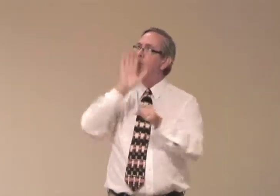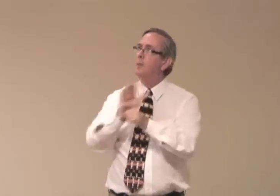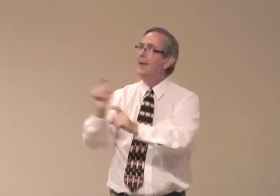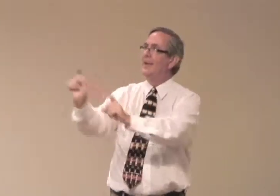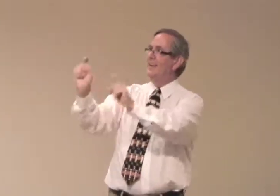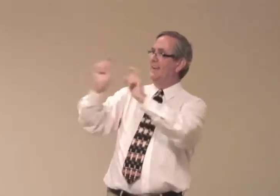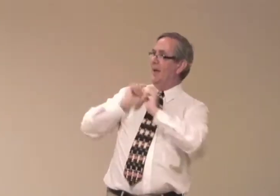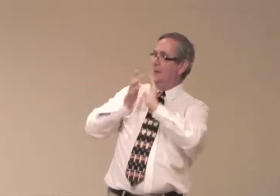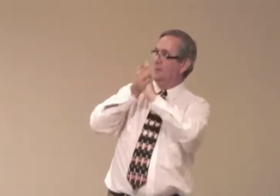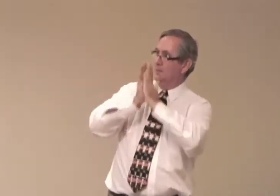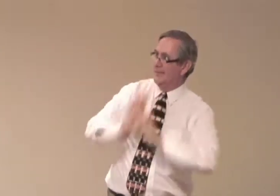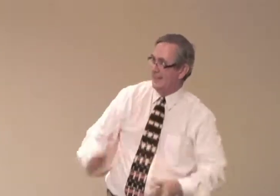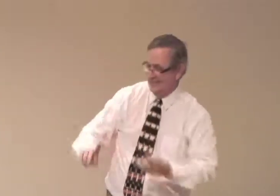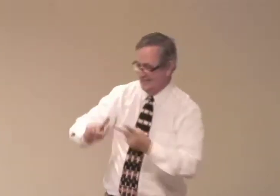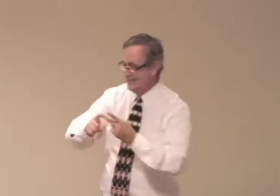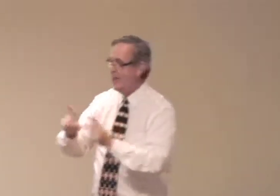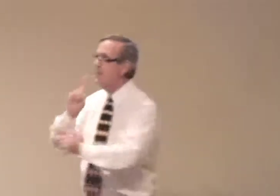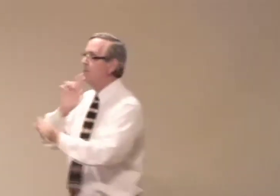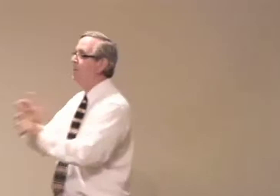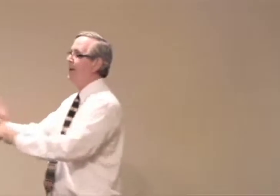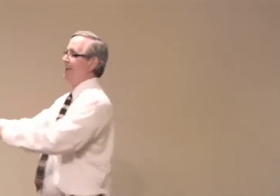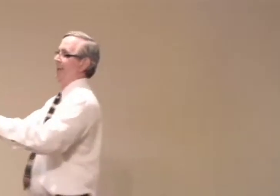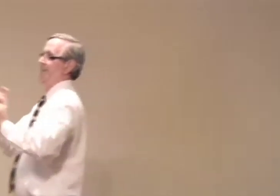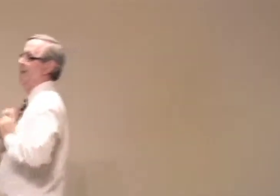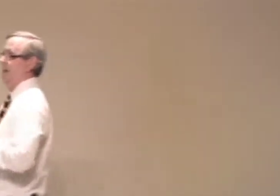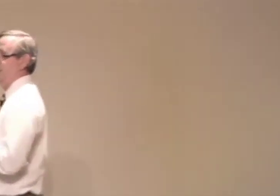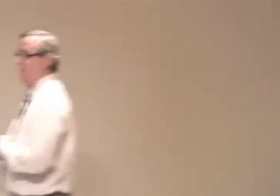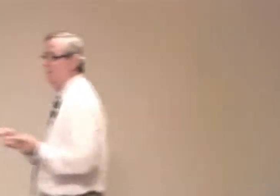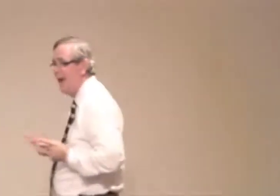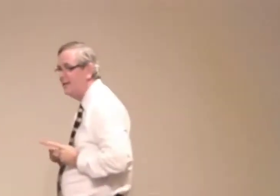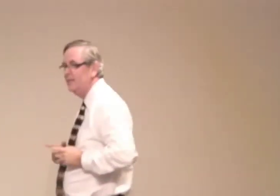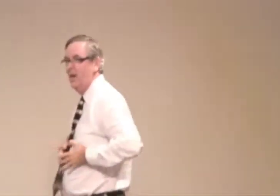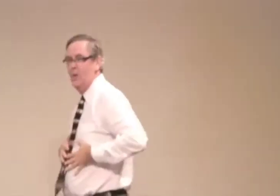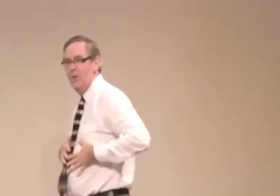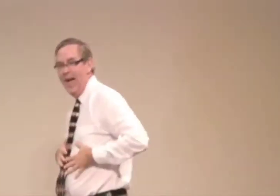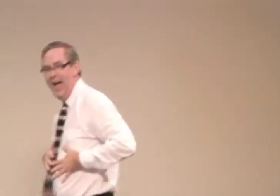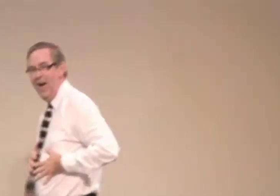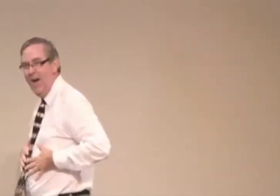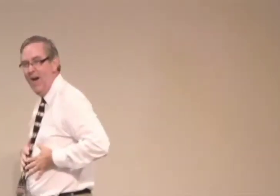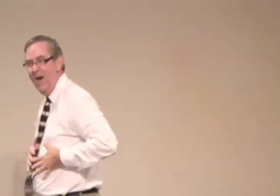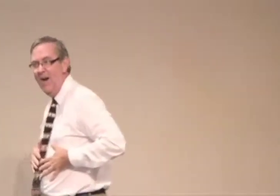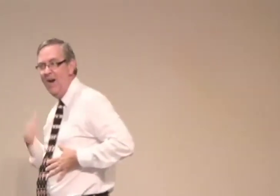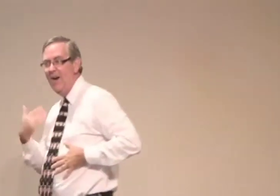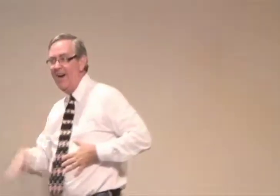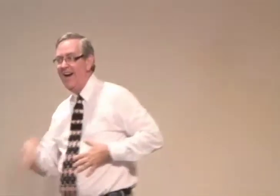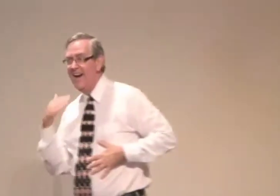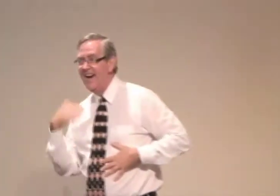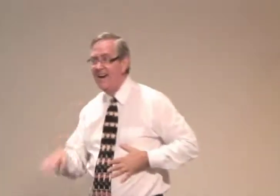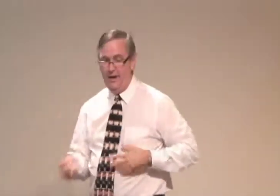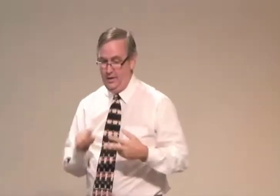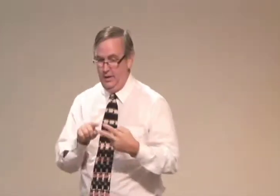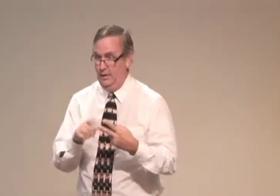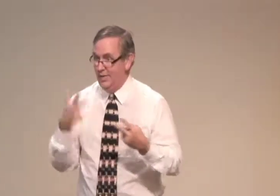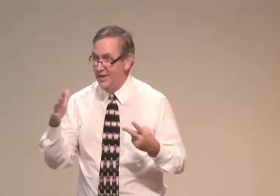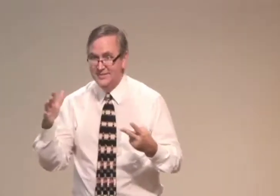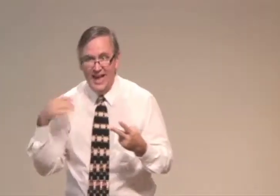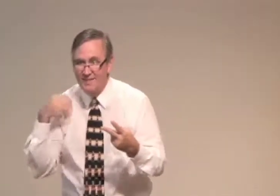It's free for us. He promised to give us his peace and he promised to give us a place. That's tremendous.